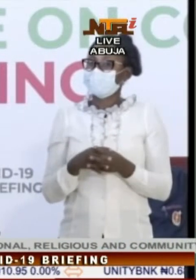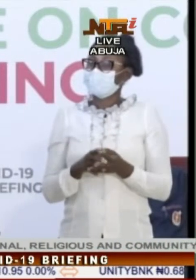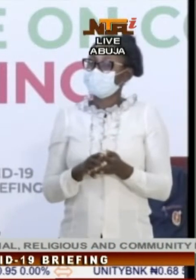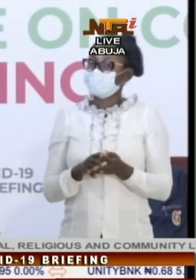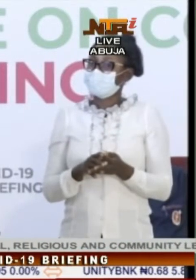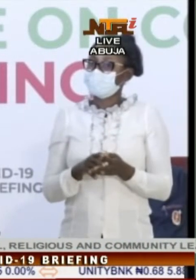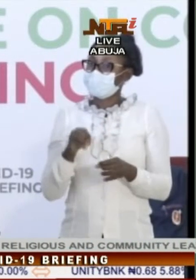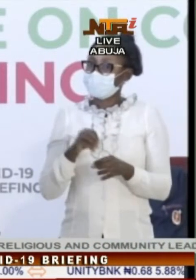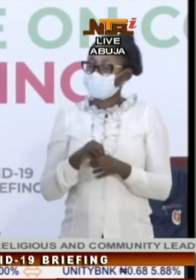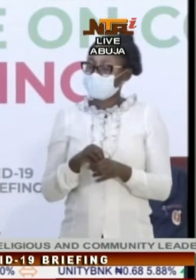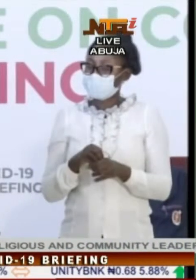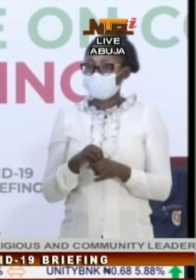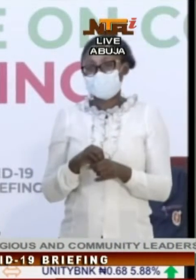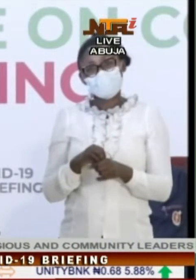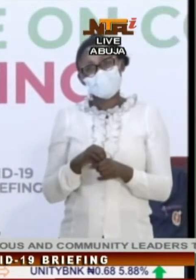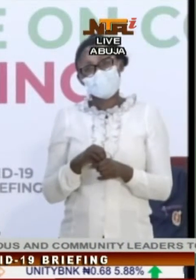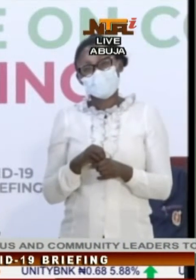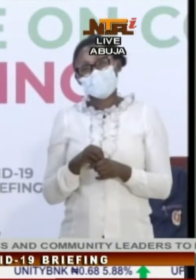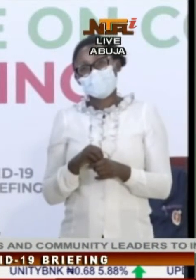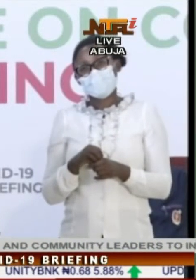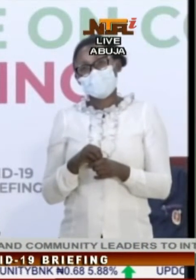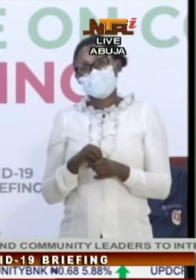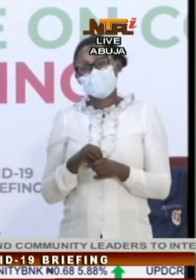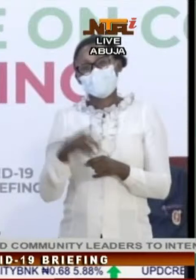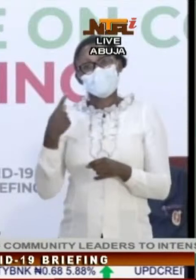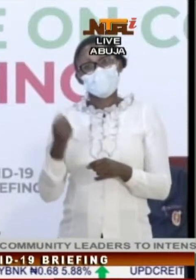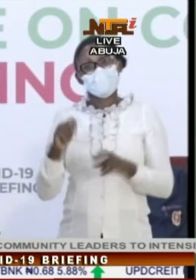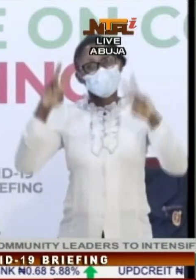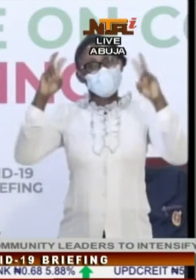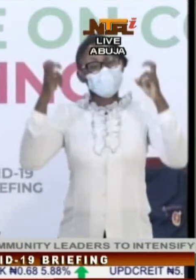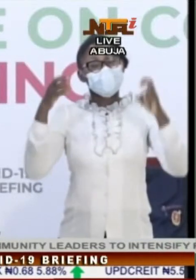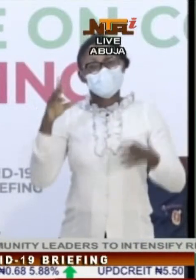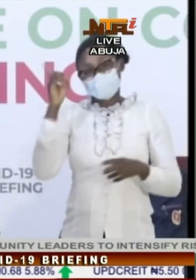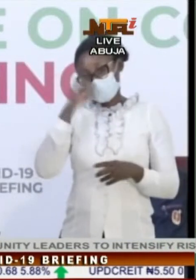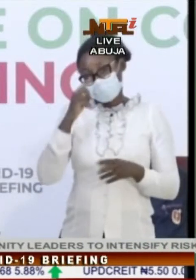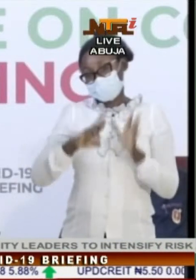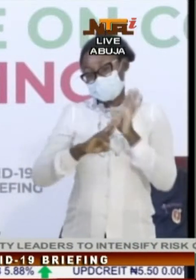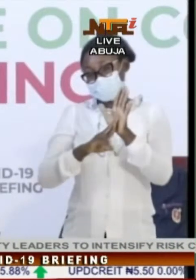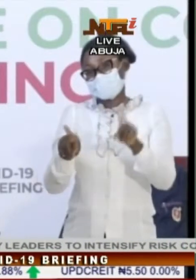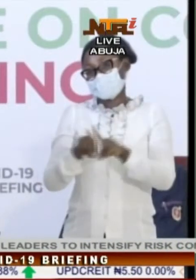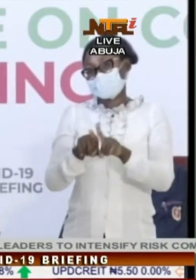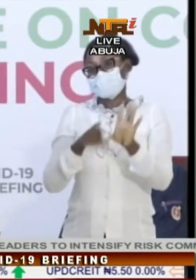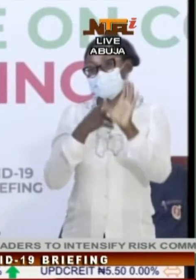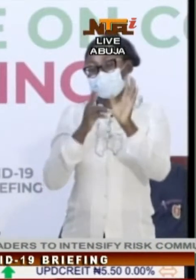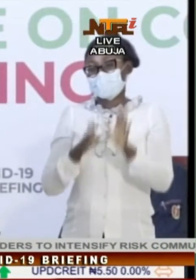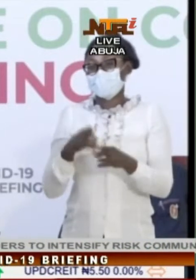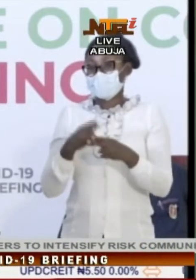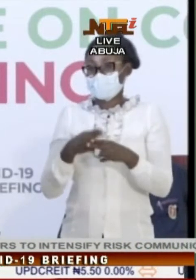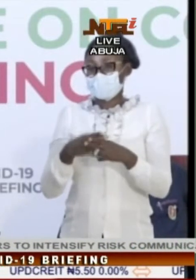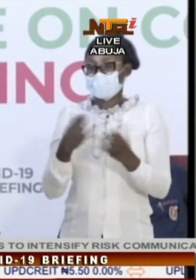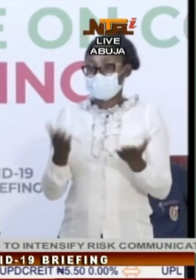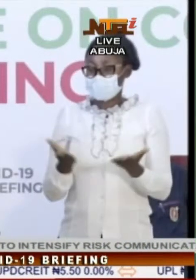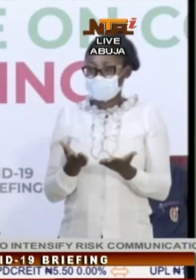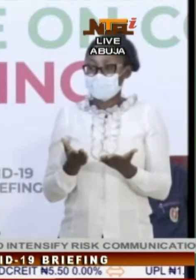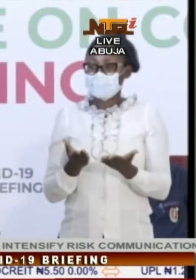In terms of, again, the issue of fake results, as the chairman mentioned, we are putting in